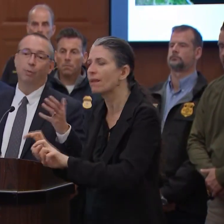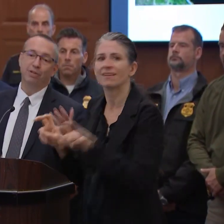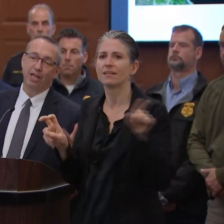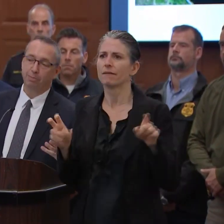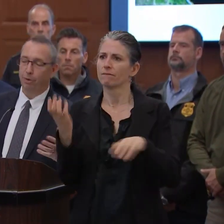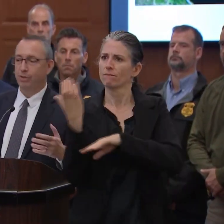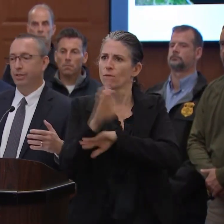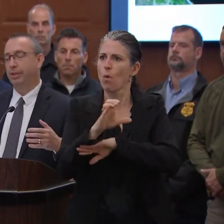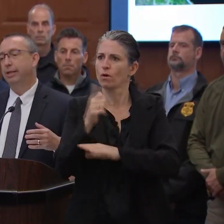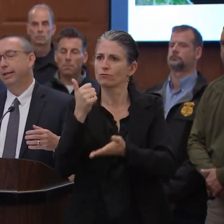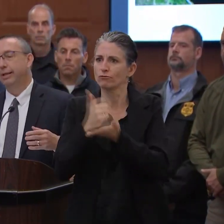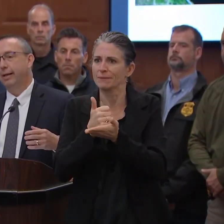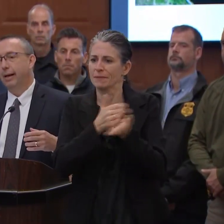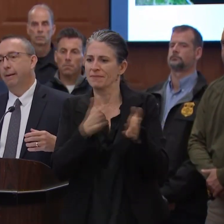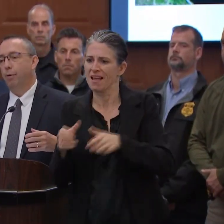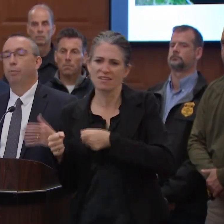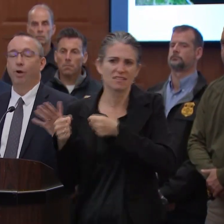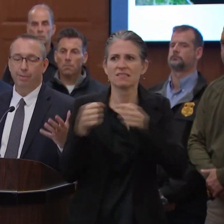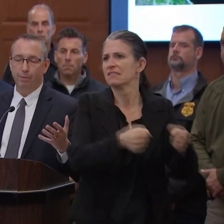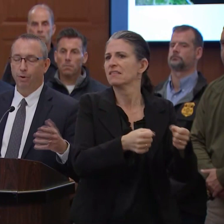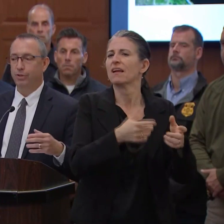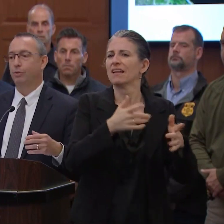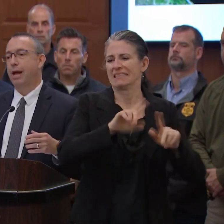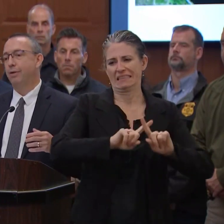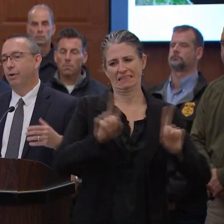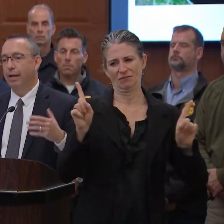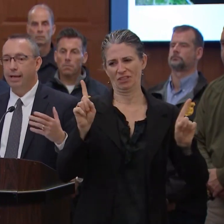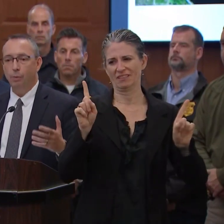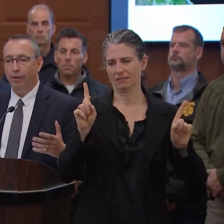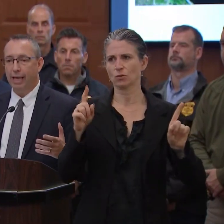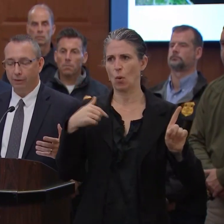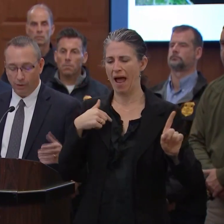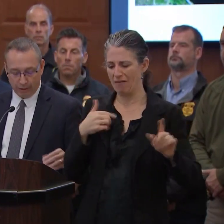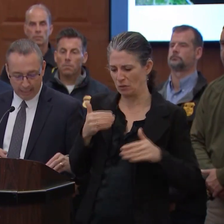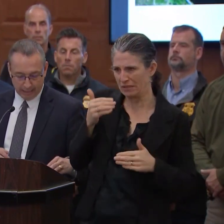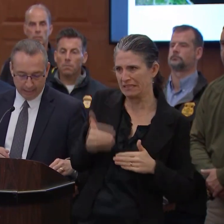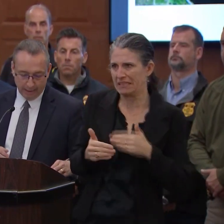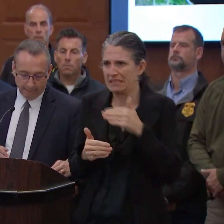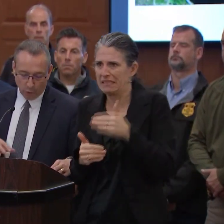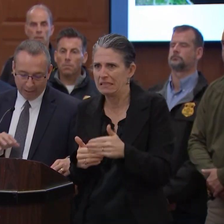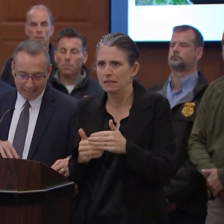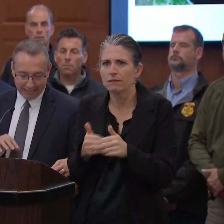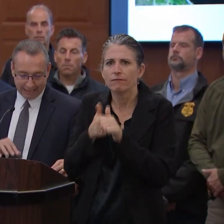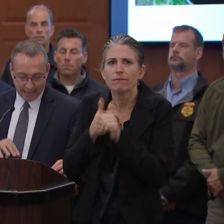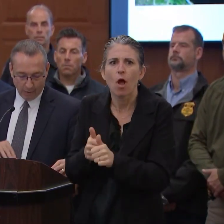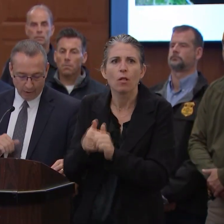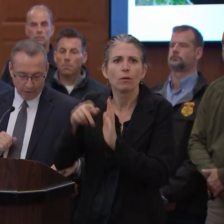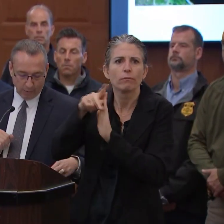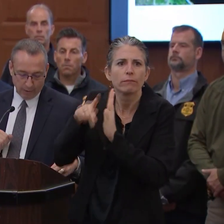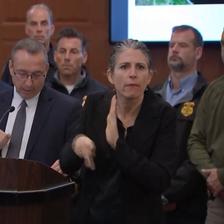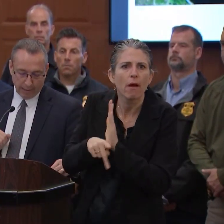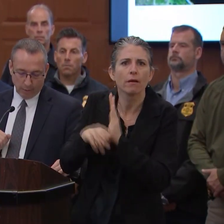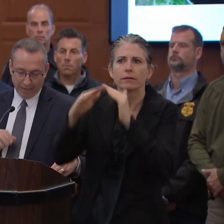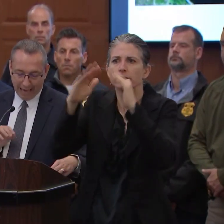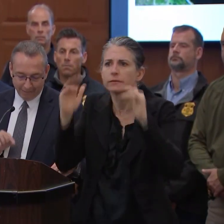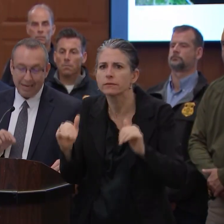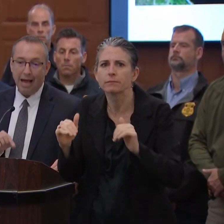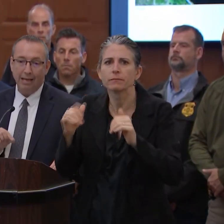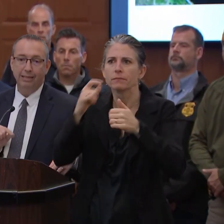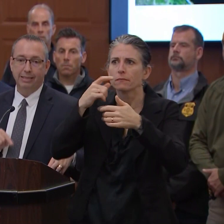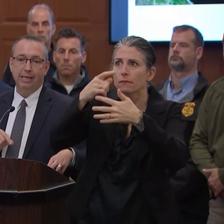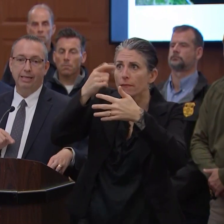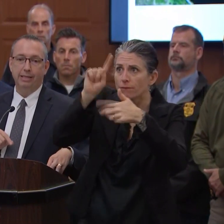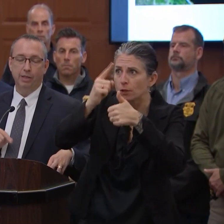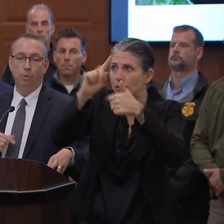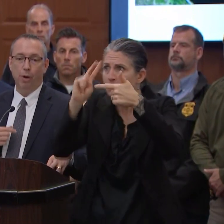and are you a possessed person, or prohibited person rather, and what that looks like. So in this scenario, we have